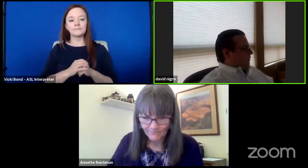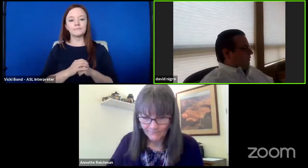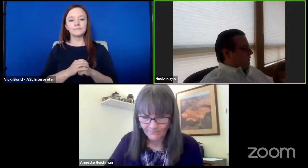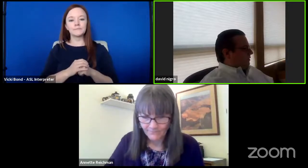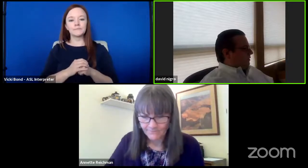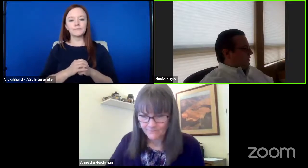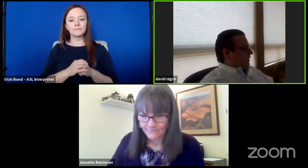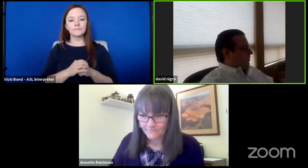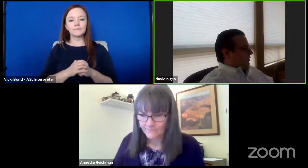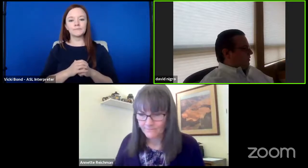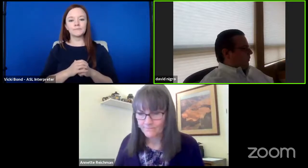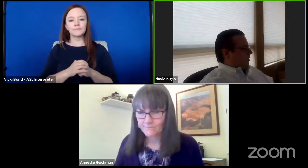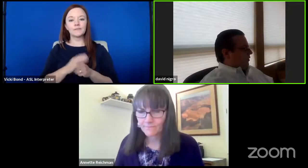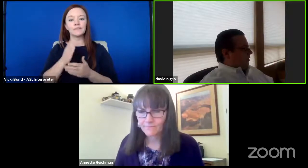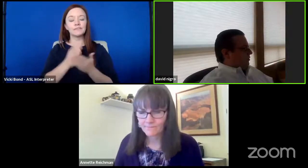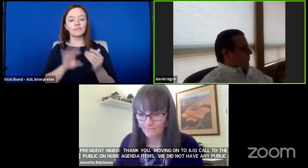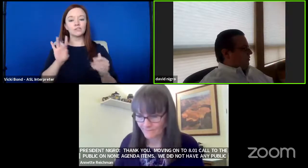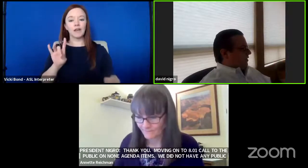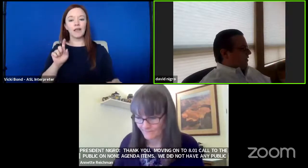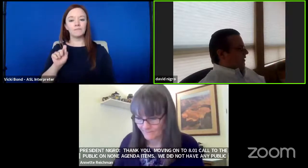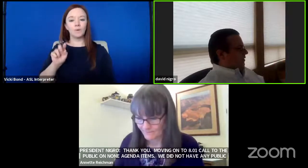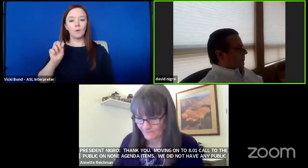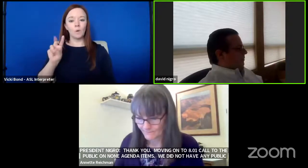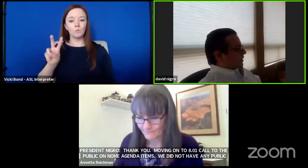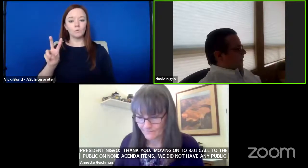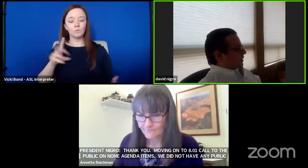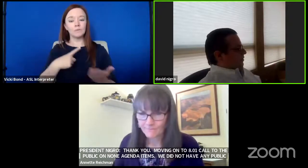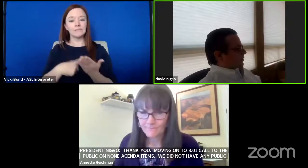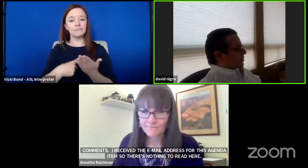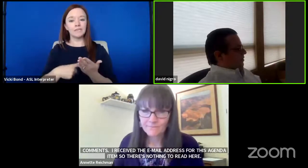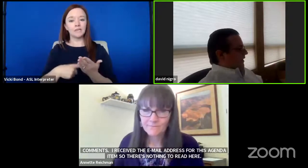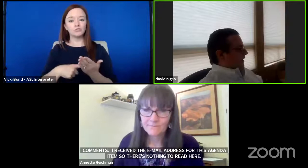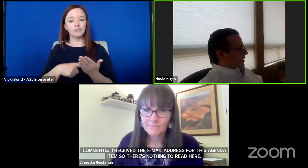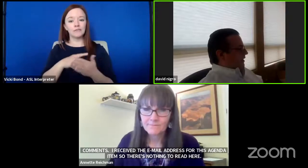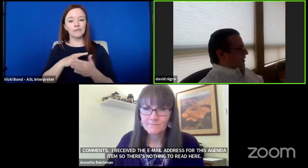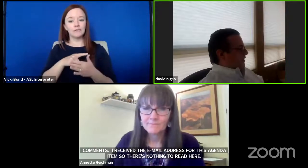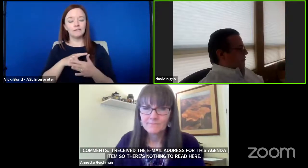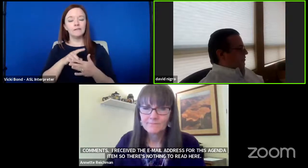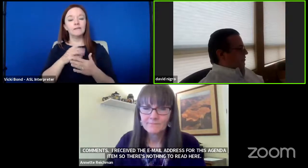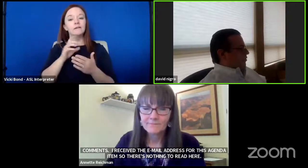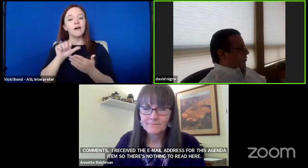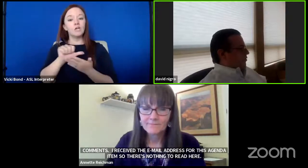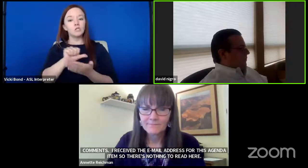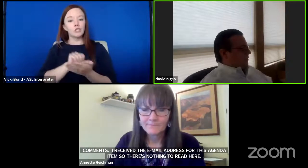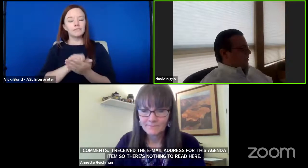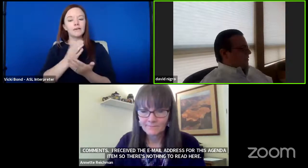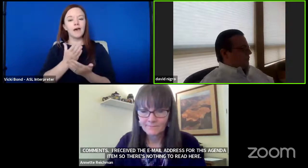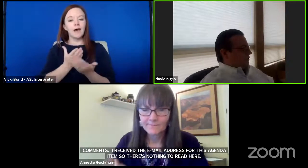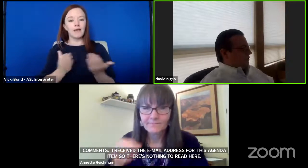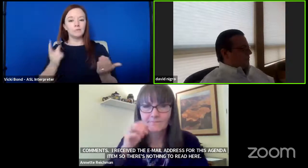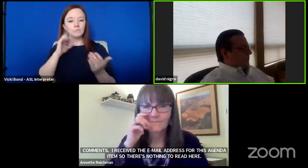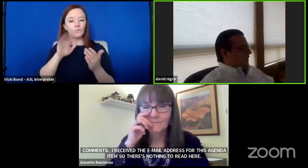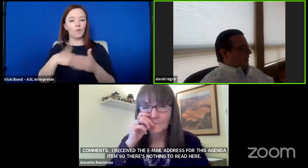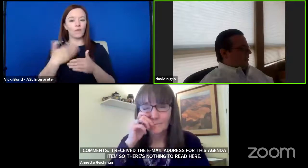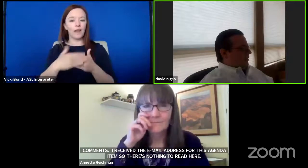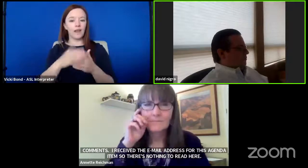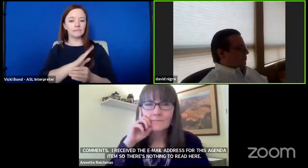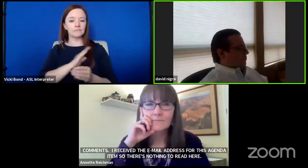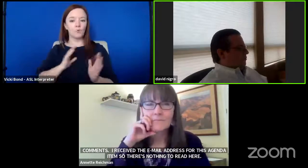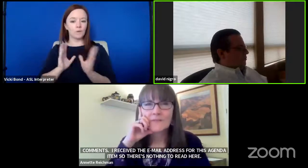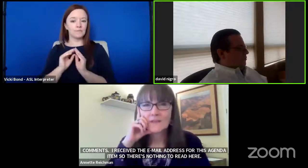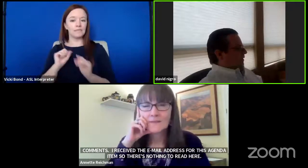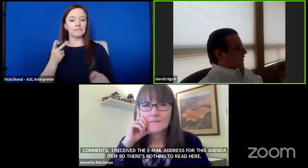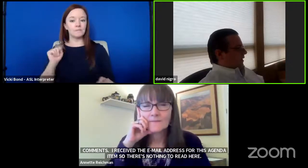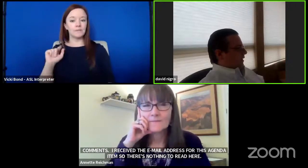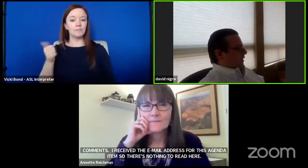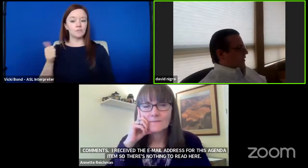For section 8.02, discussion item, agenda items for the next regular board meeting scheduled for September 10th,